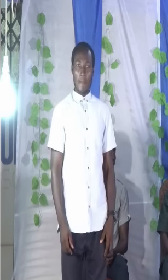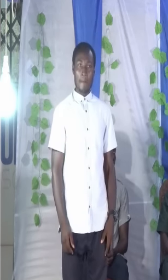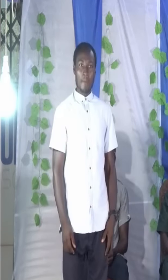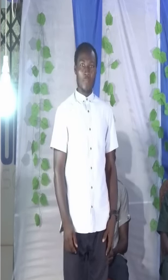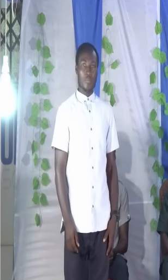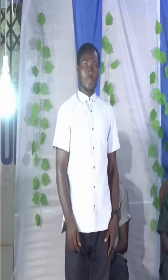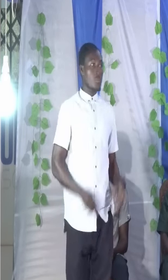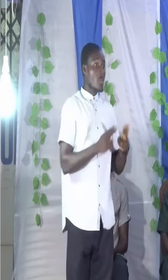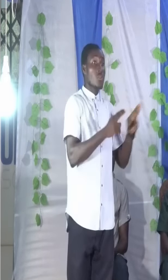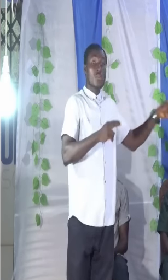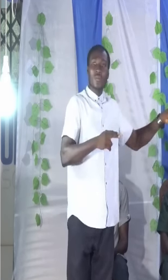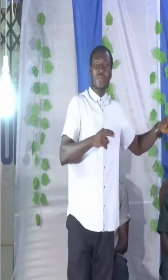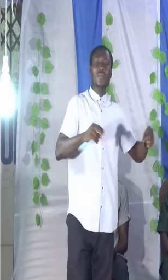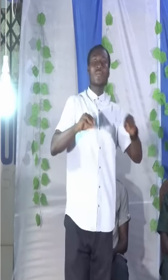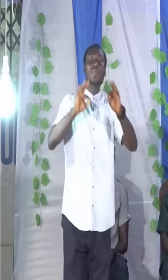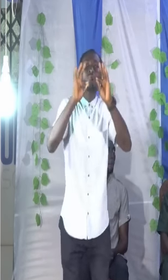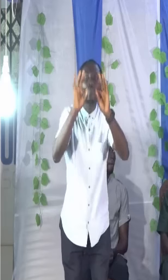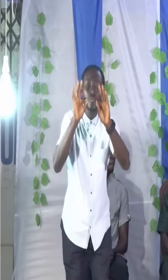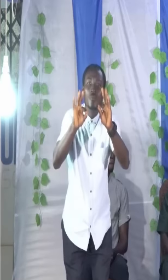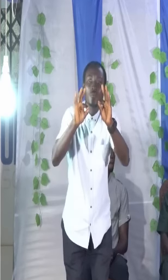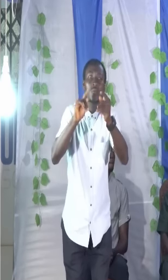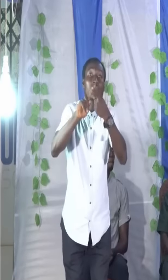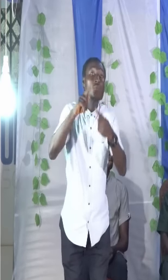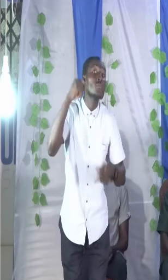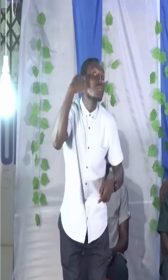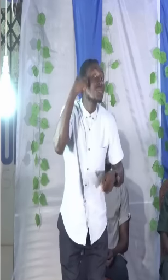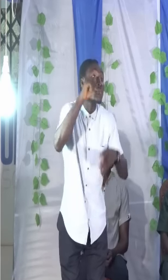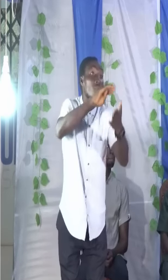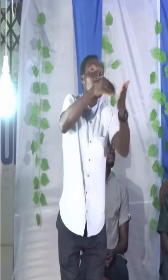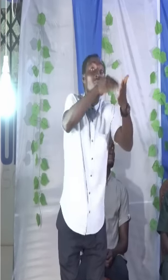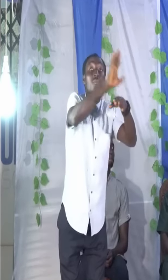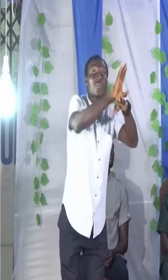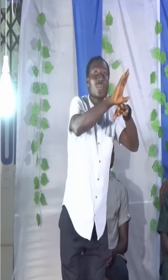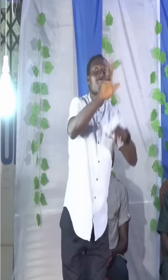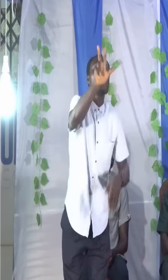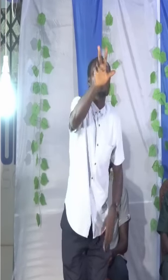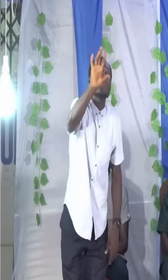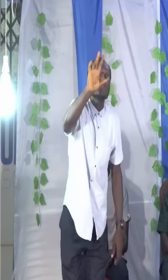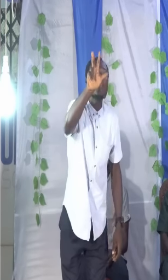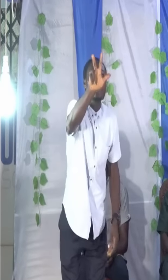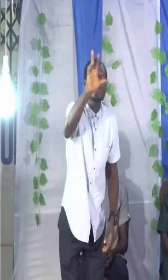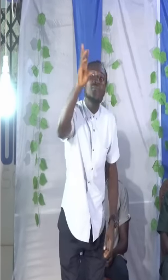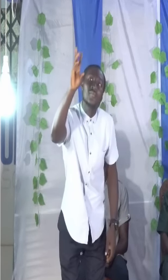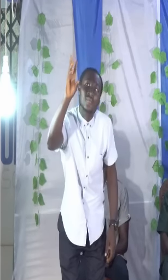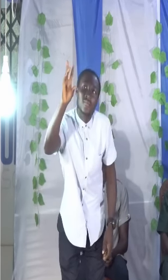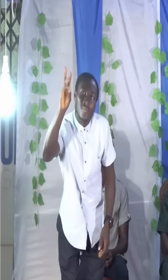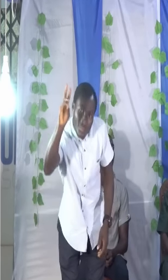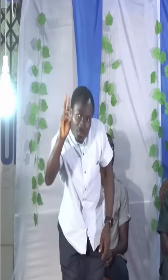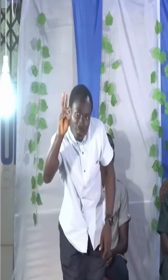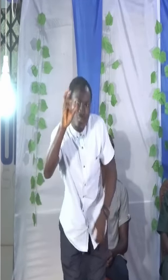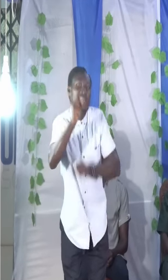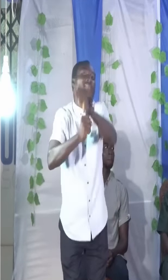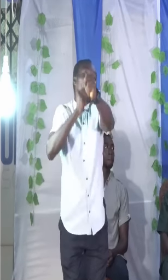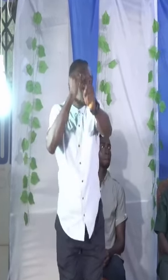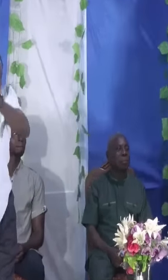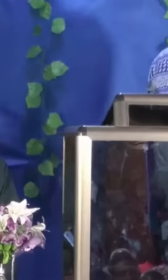a preacher ama ta kwade church 36 years mefiri hɔ no ɛna ne meka kyerɛ mo na meyɛ the highest